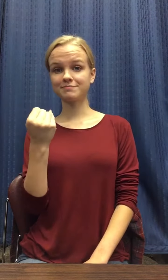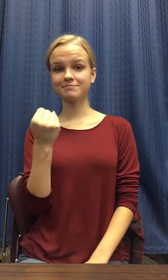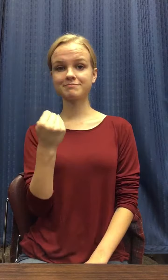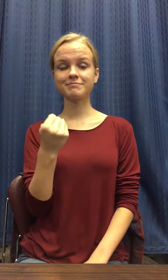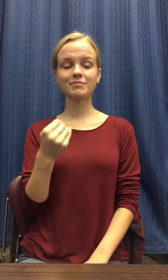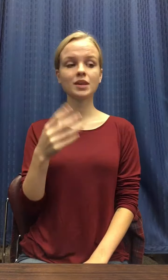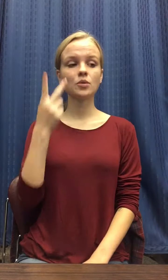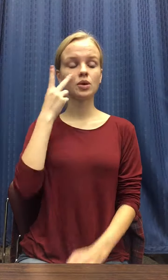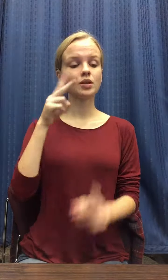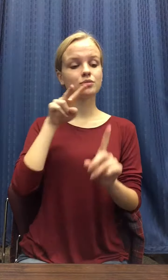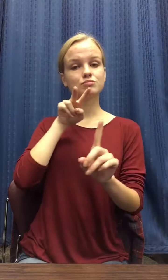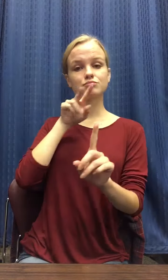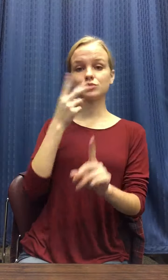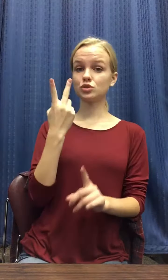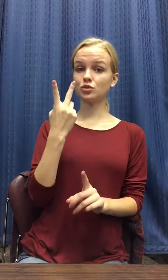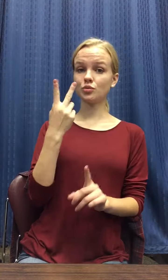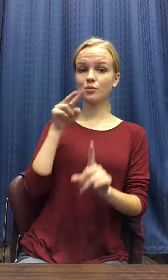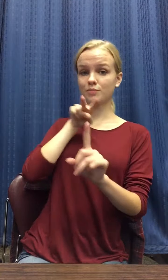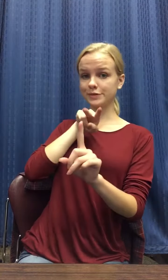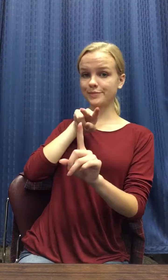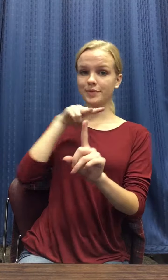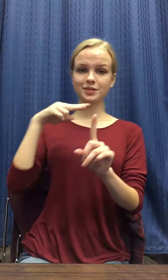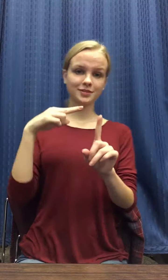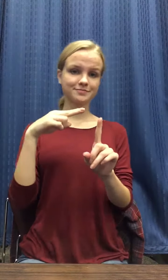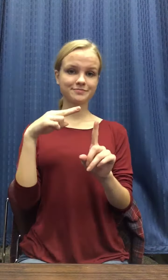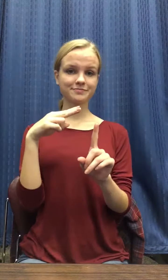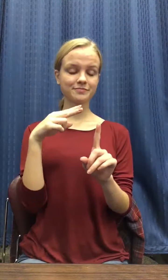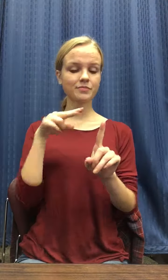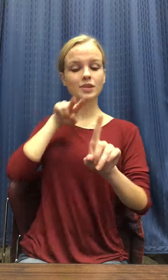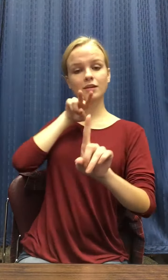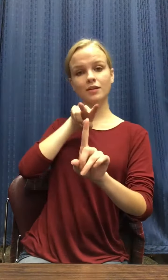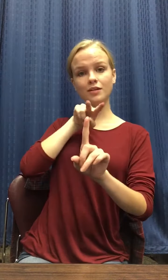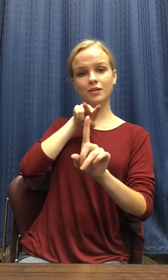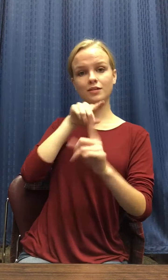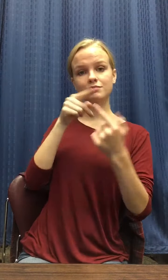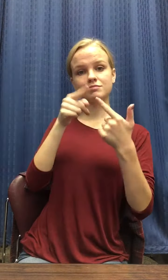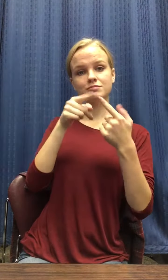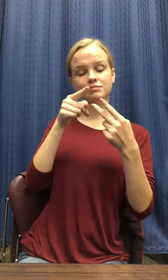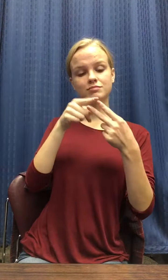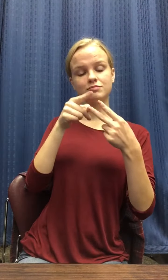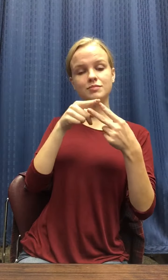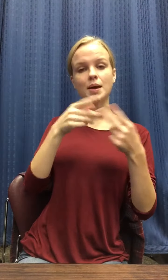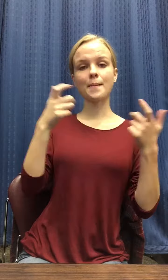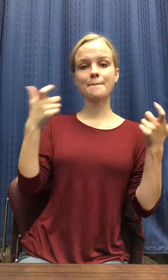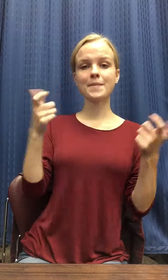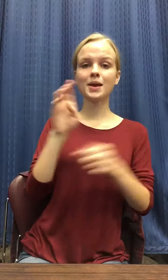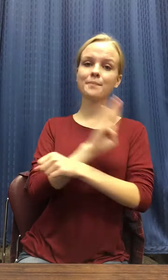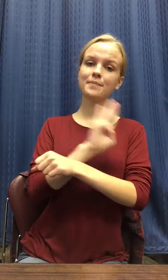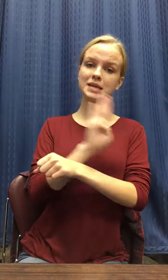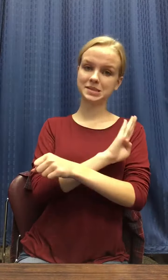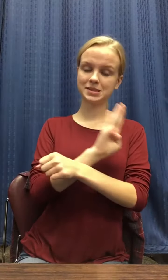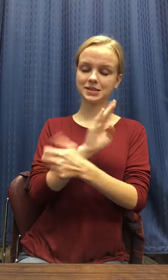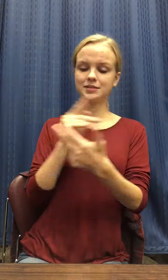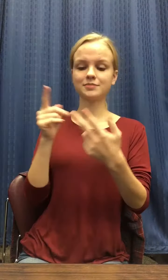at is the viewpoint of big business. The other viewpoint we're going to look at is the viewpoint of the American